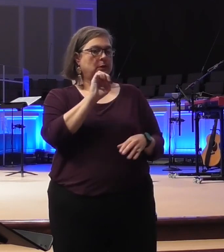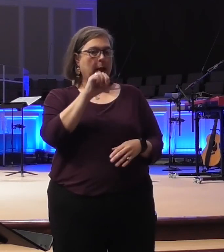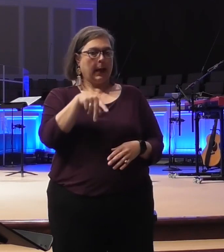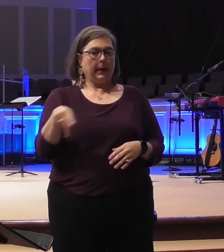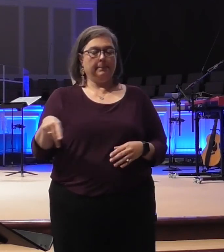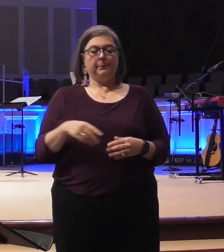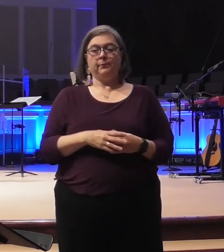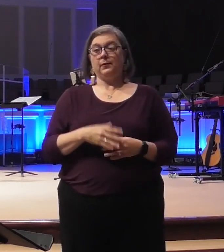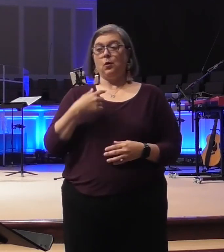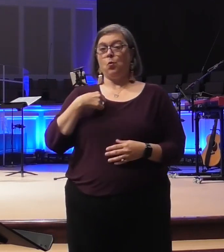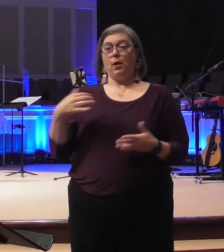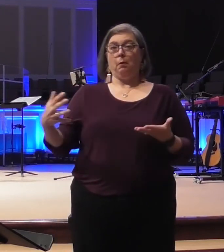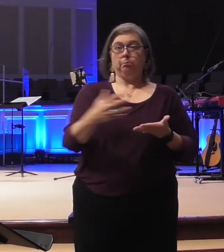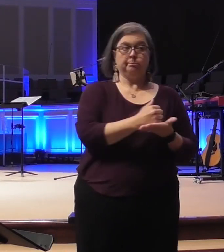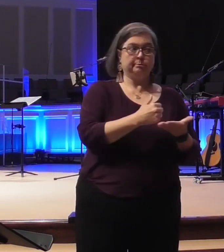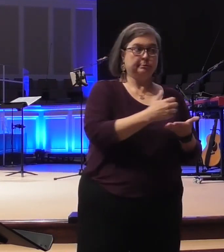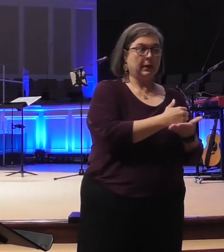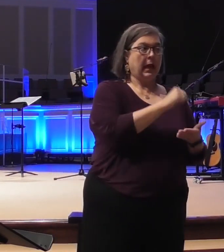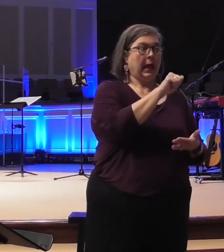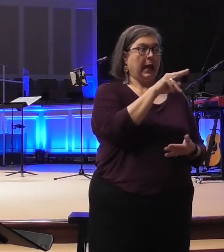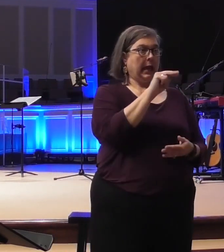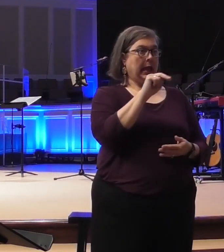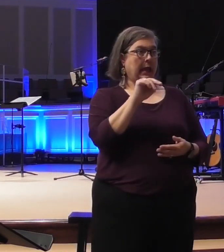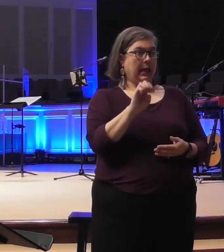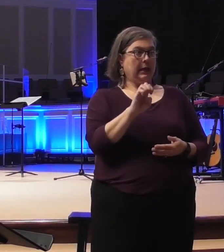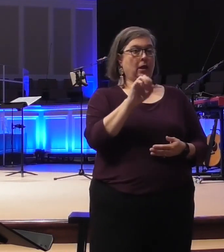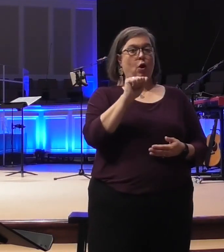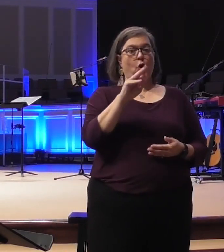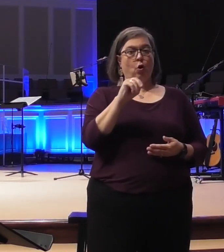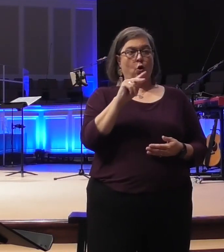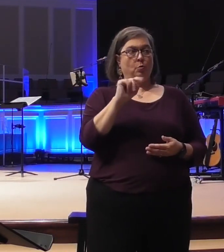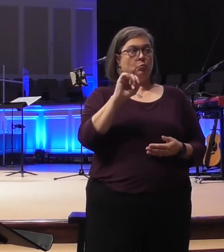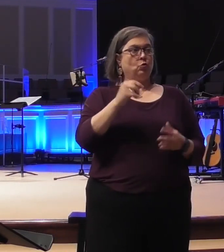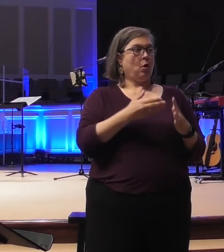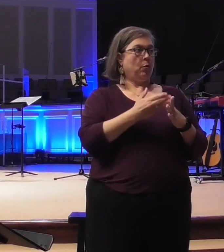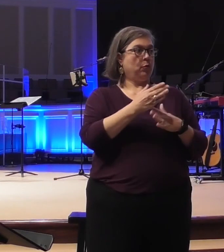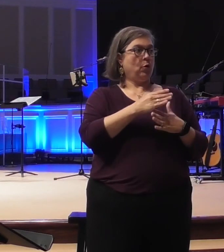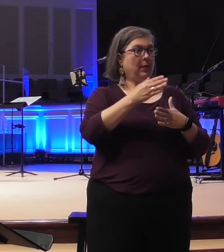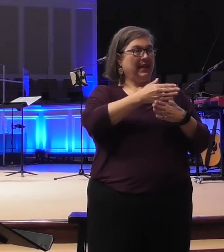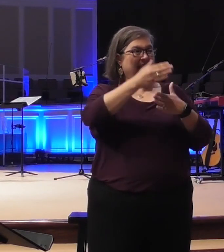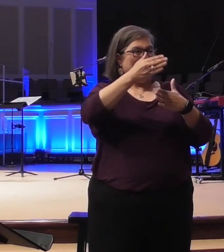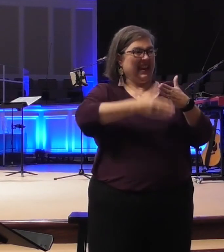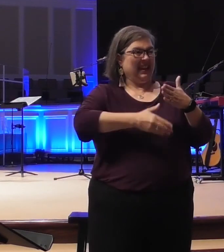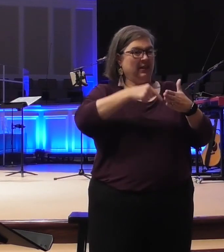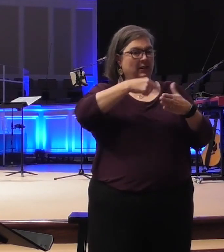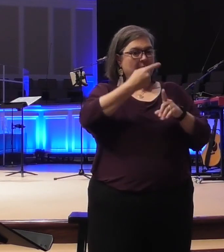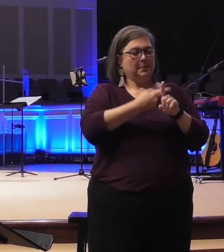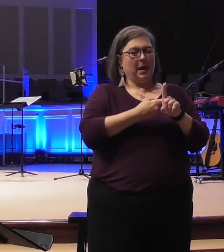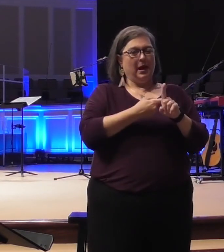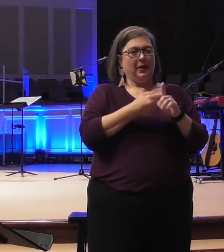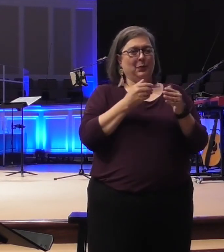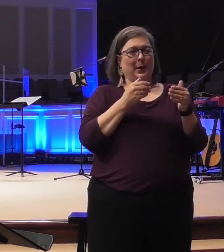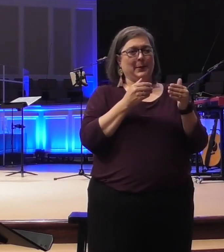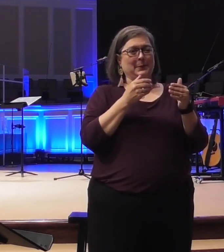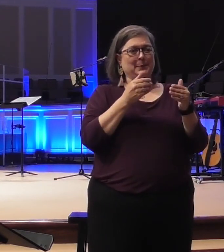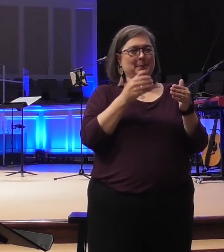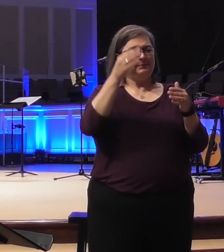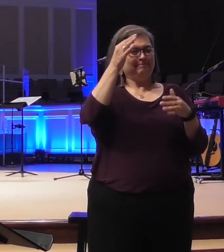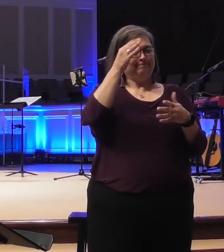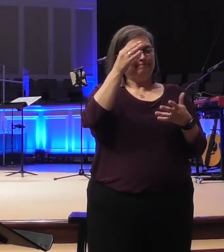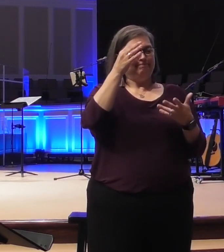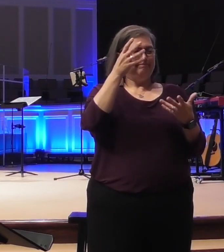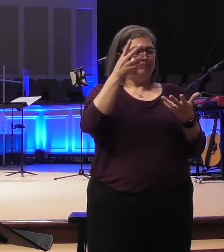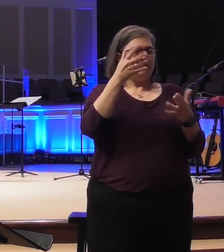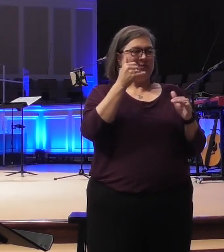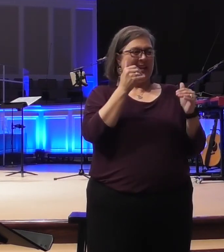Annie Armstrong offering, which is supposed to go through the end of this month. And we're still a little bit short on our goal. Our goal was